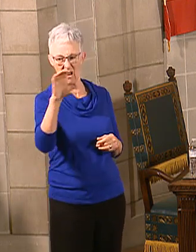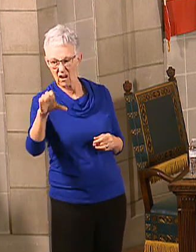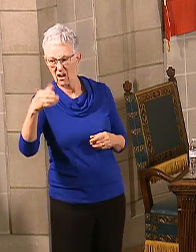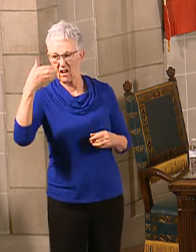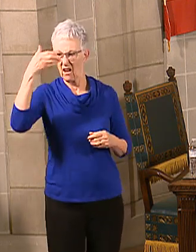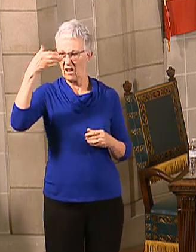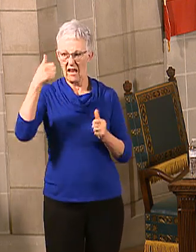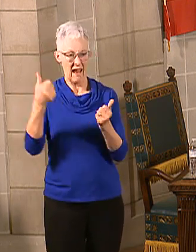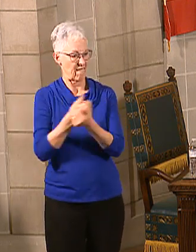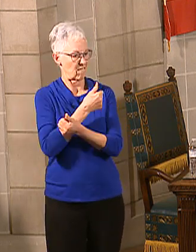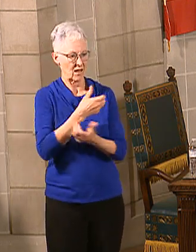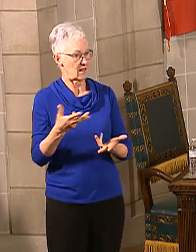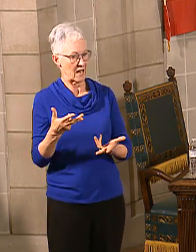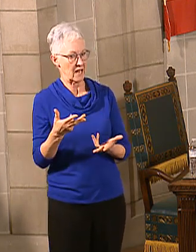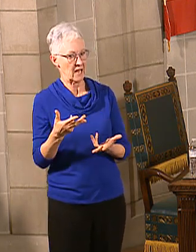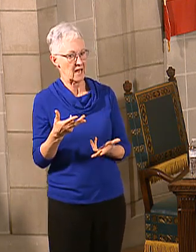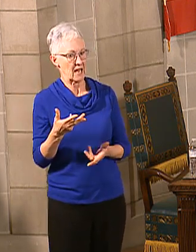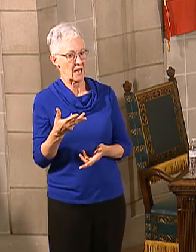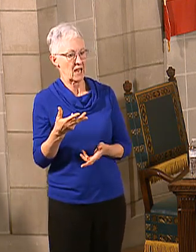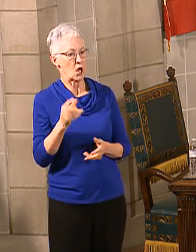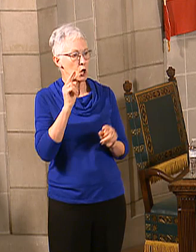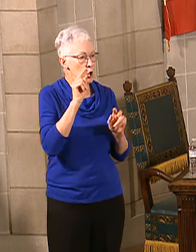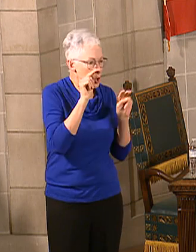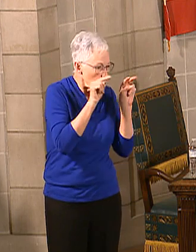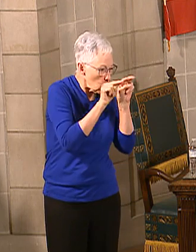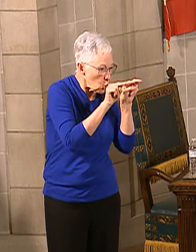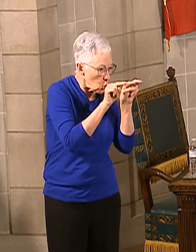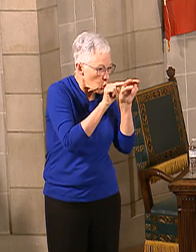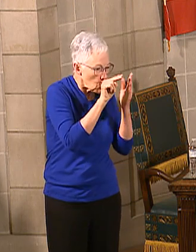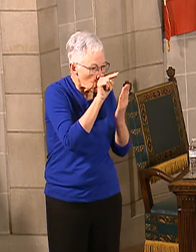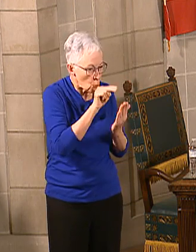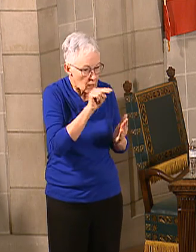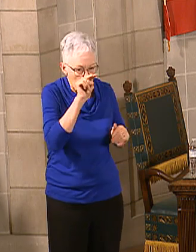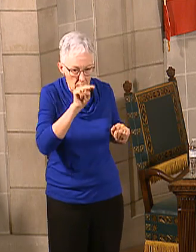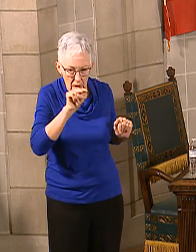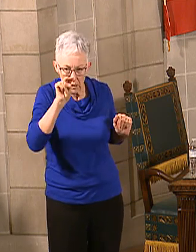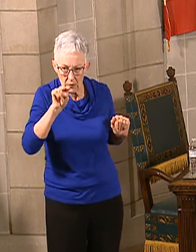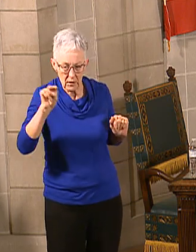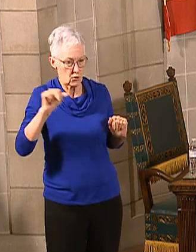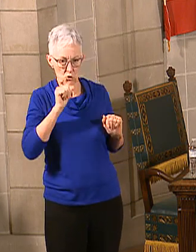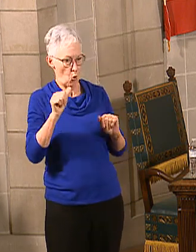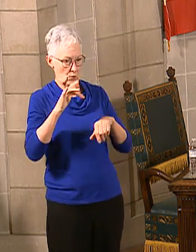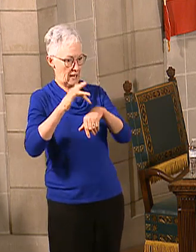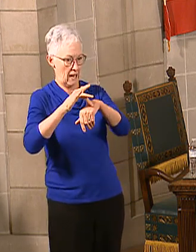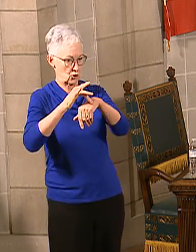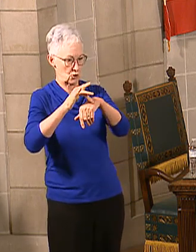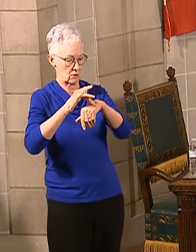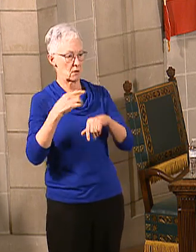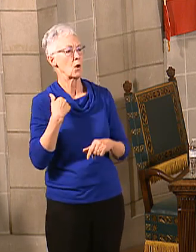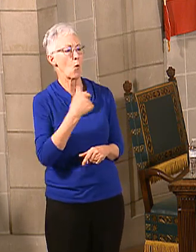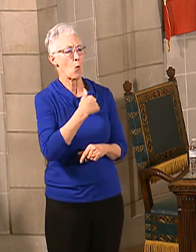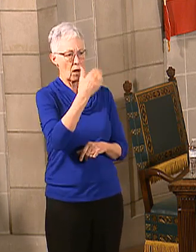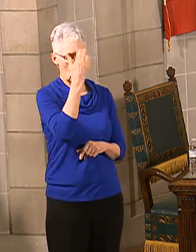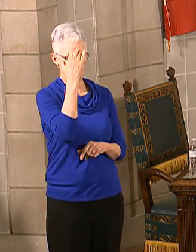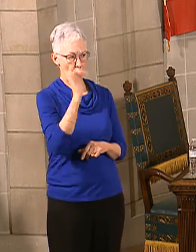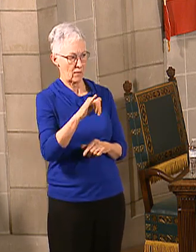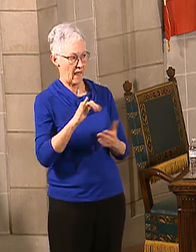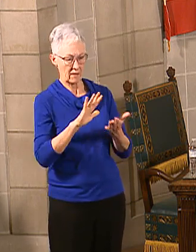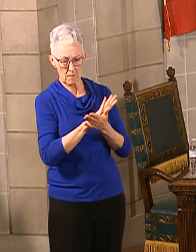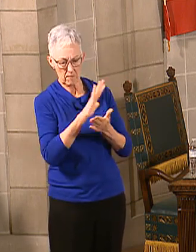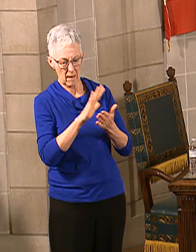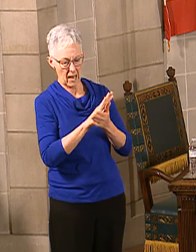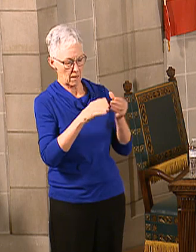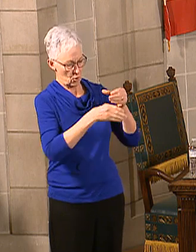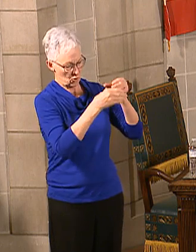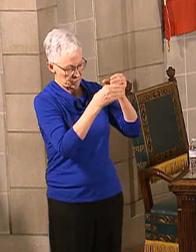to purchase. We know that the packaging is not a big issue with the coronavirus,